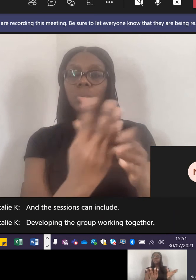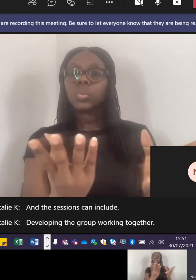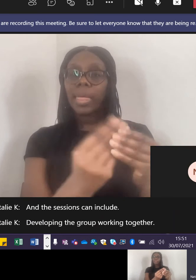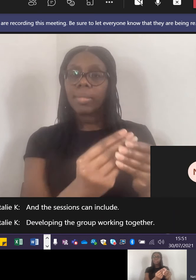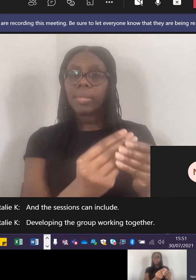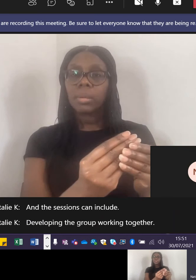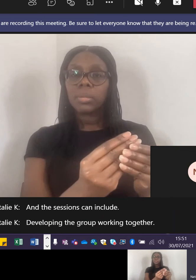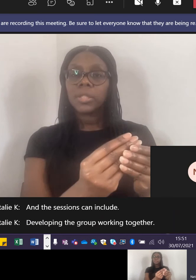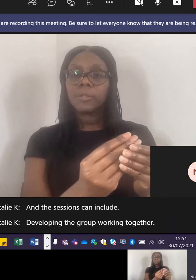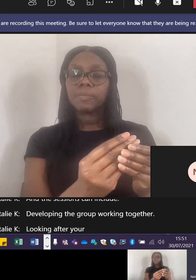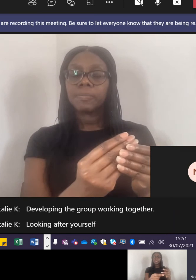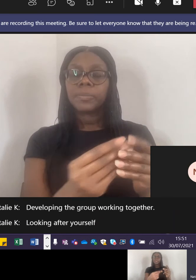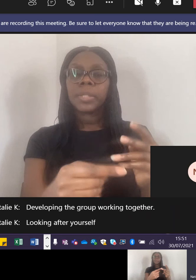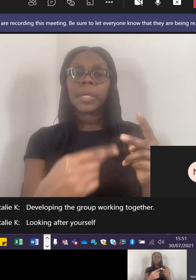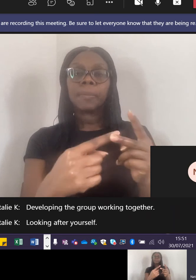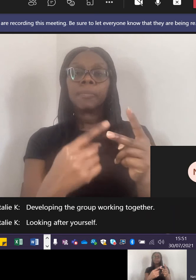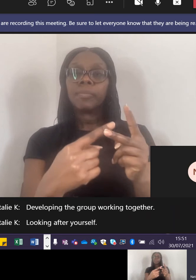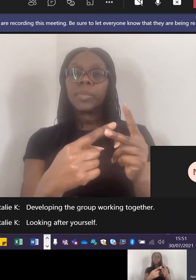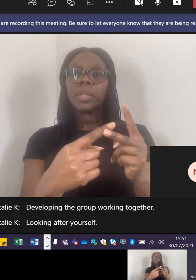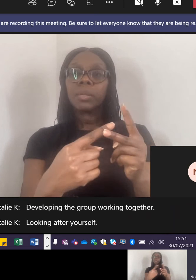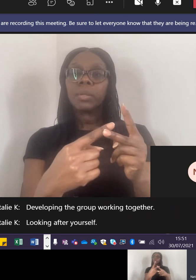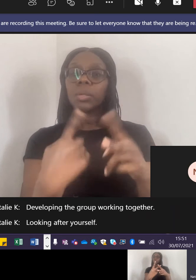looking after yourself,